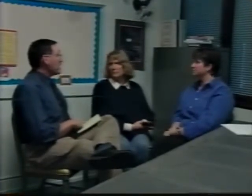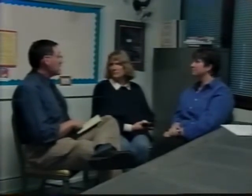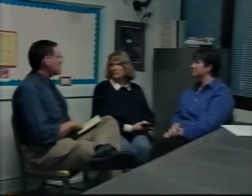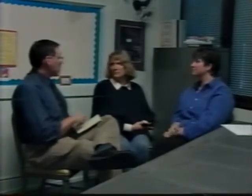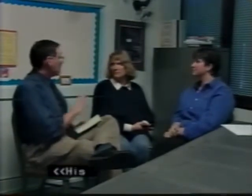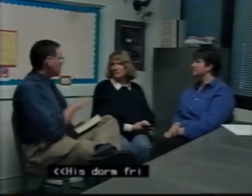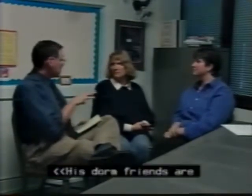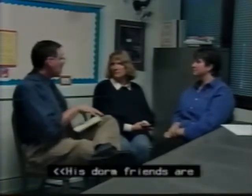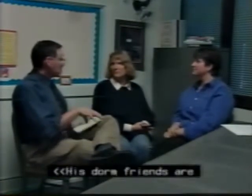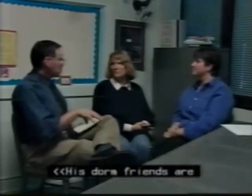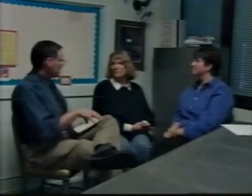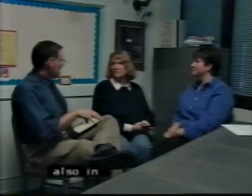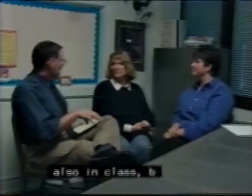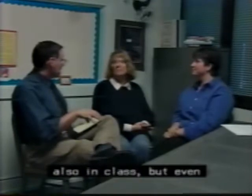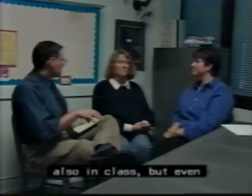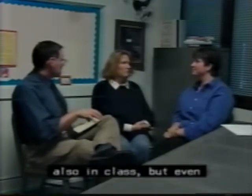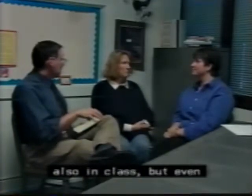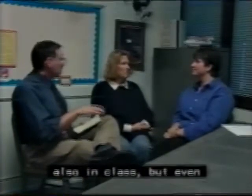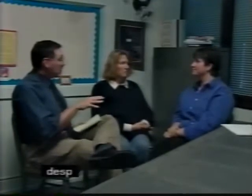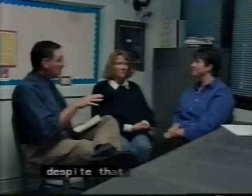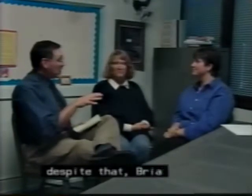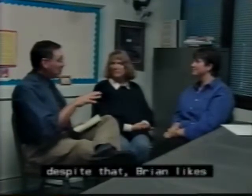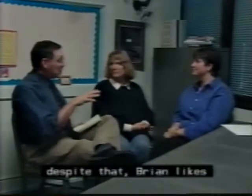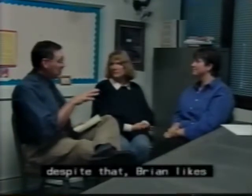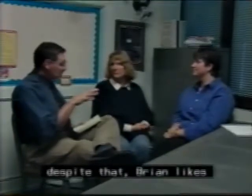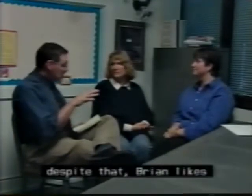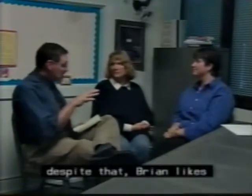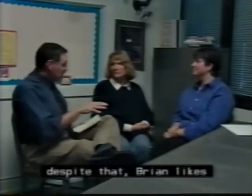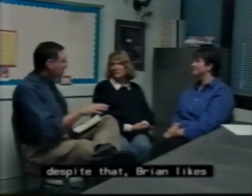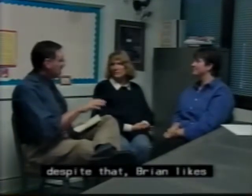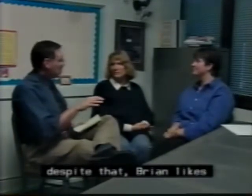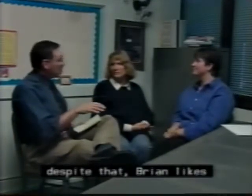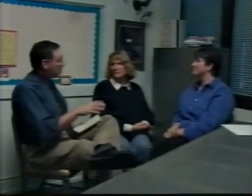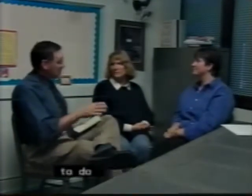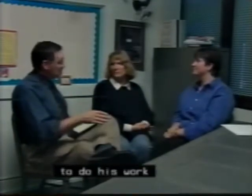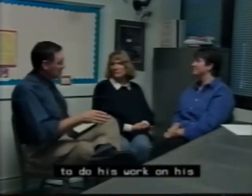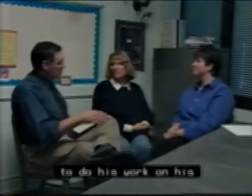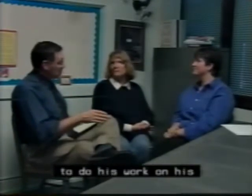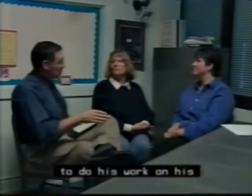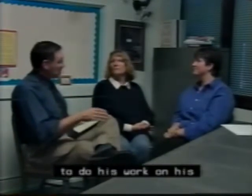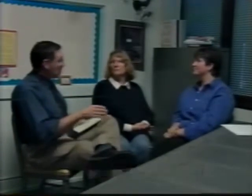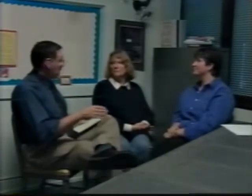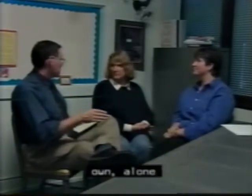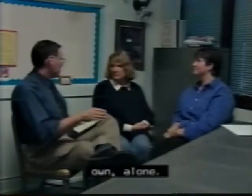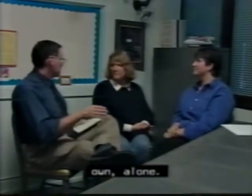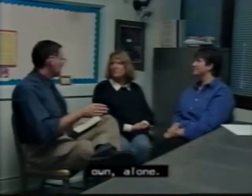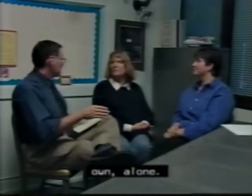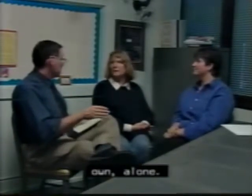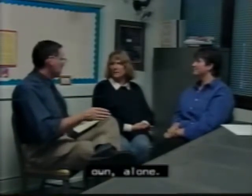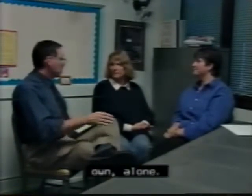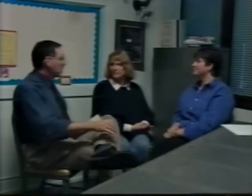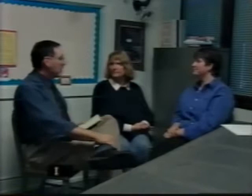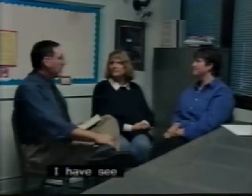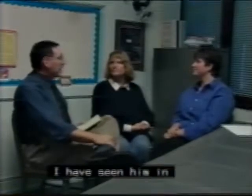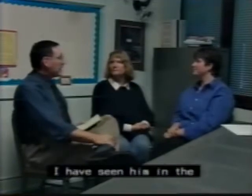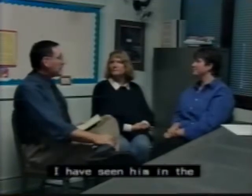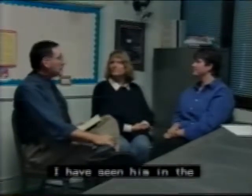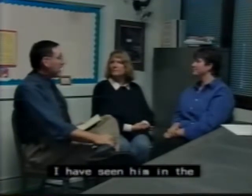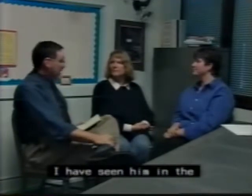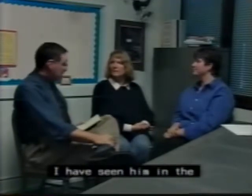His dorm friends are also in class, but even despite that, Brian likes to do his work on his own, alone. I have